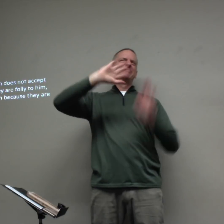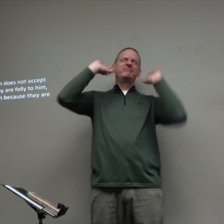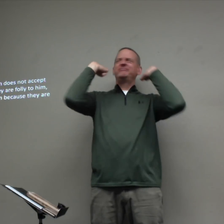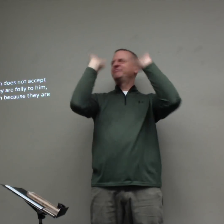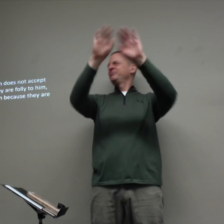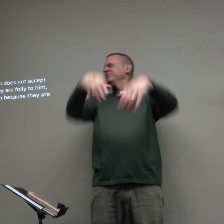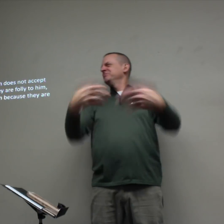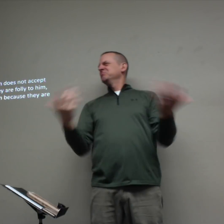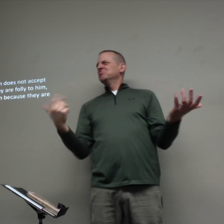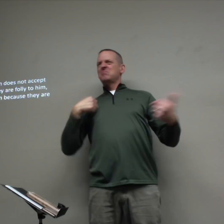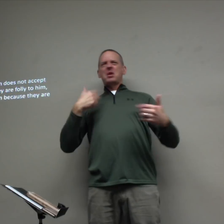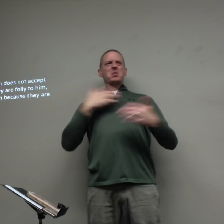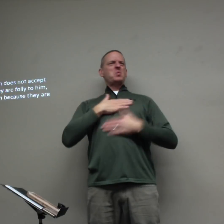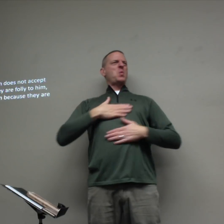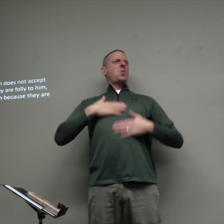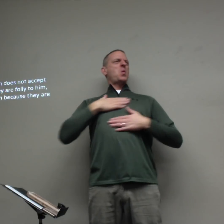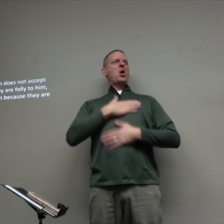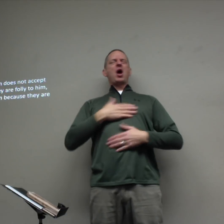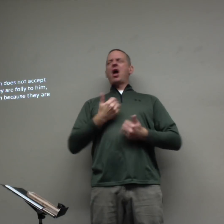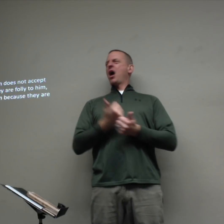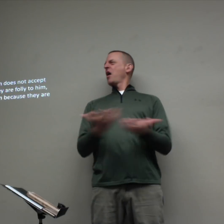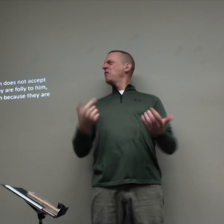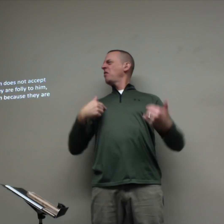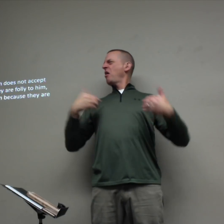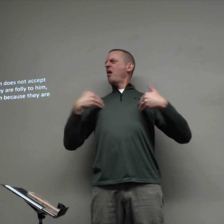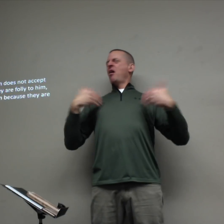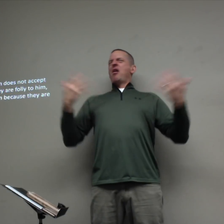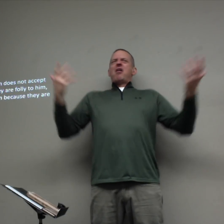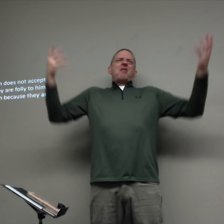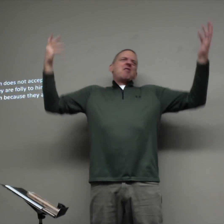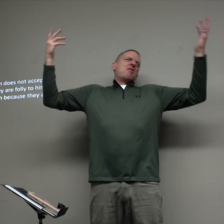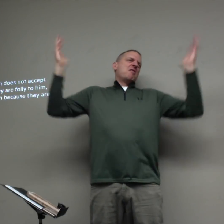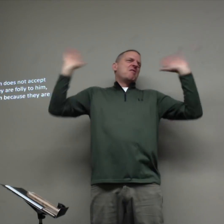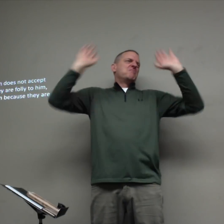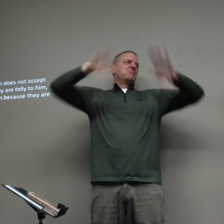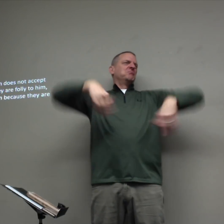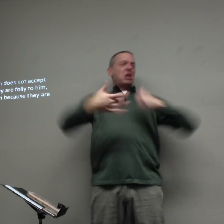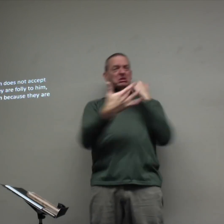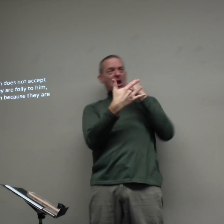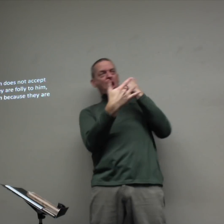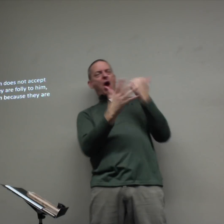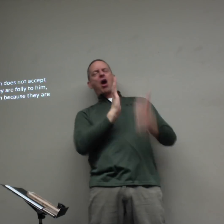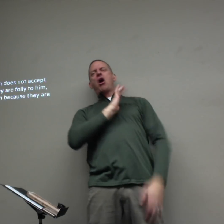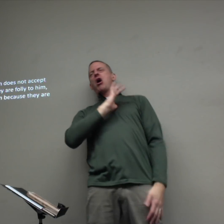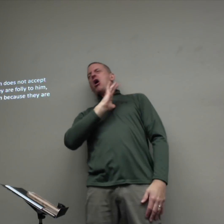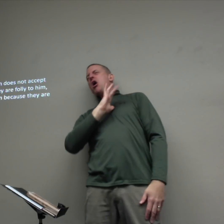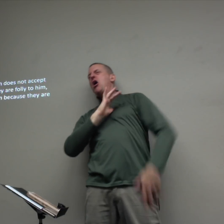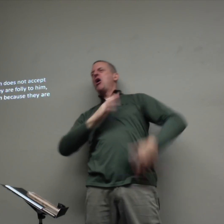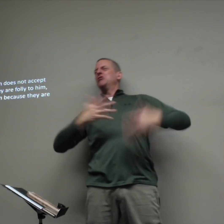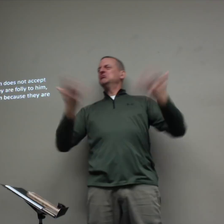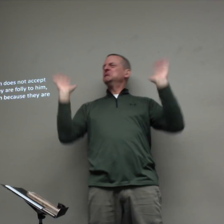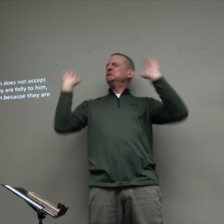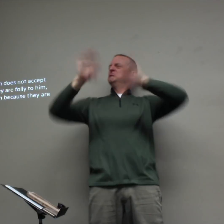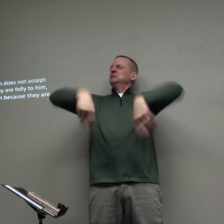Why do I have to go to church? It's worthless. I can just enjoy everything I have and be fine. Technology is what we live in